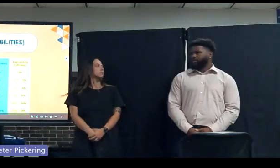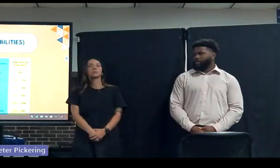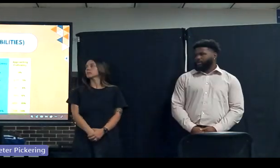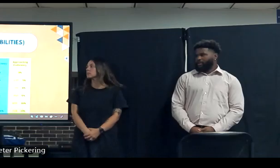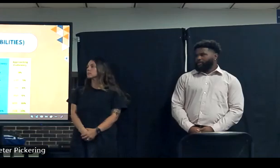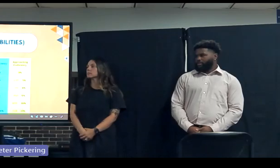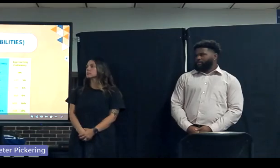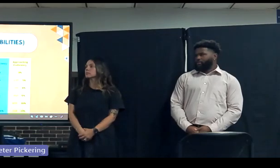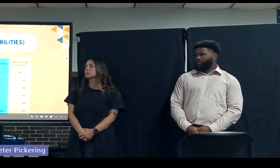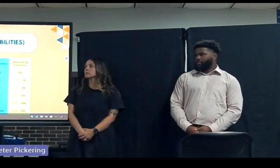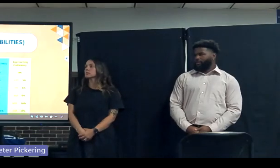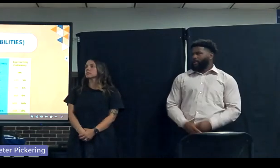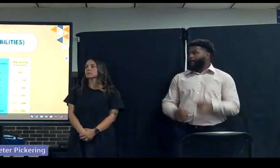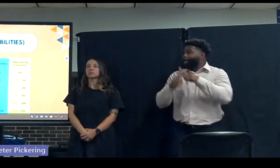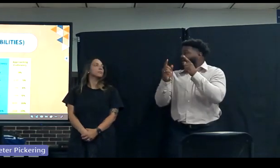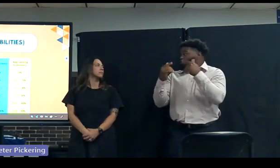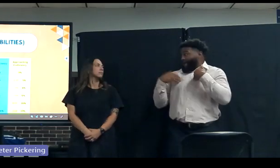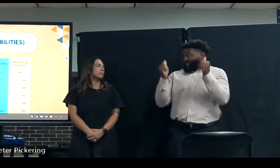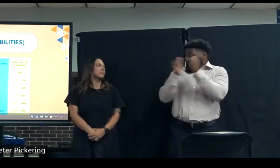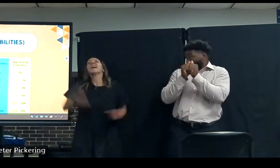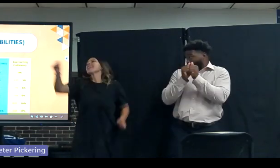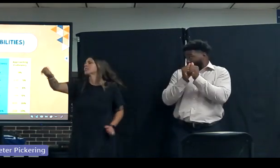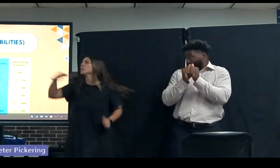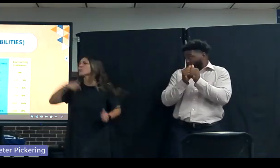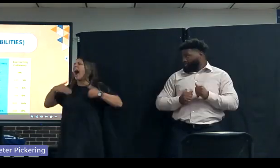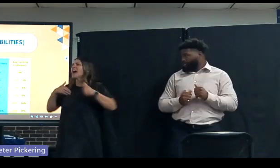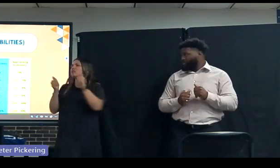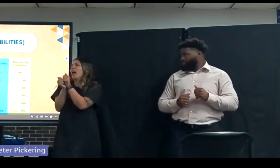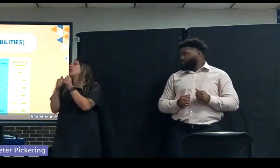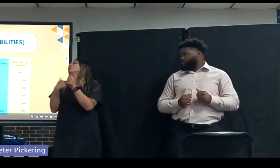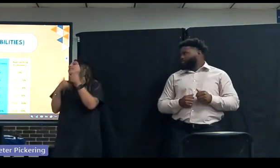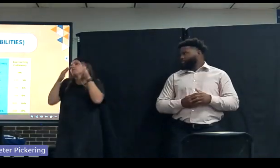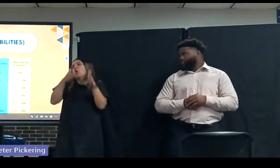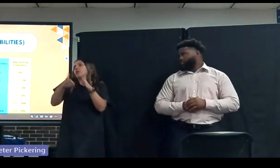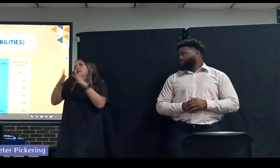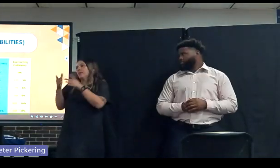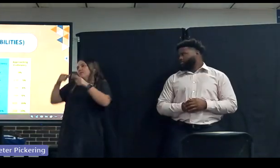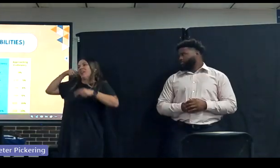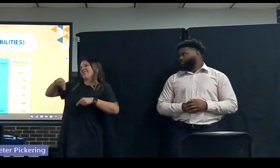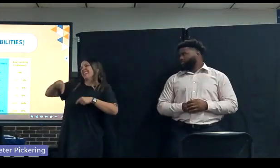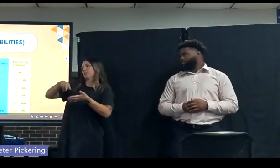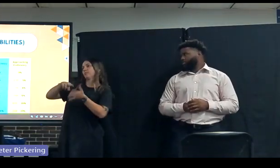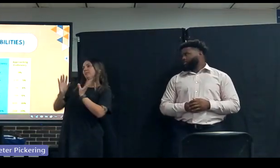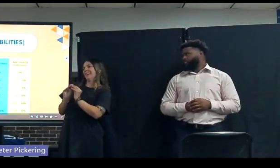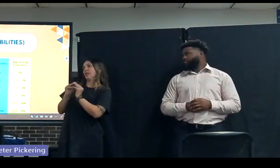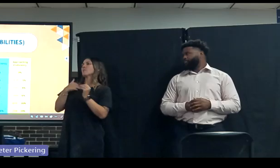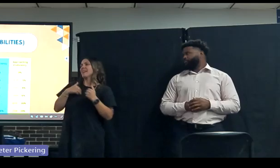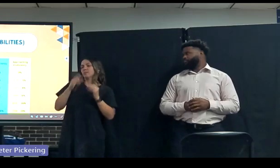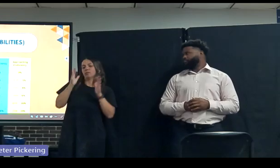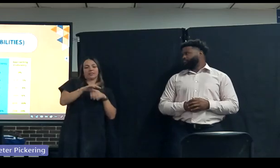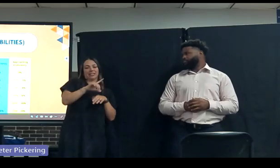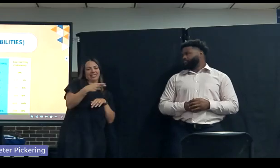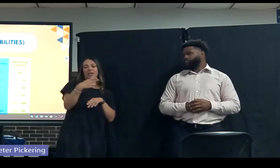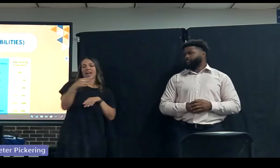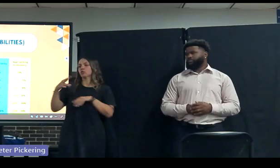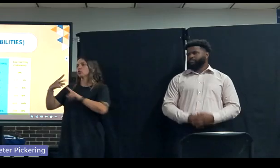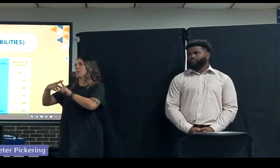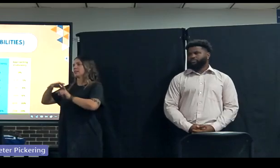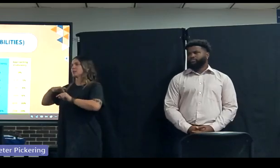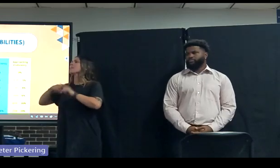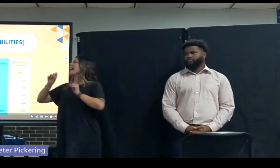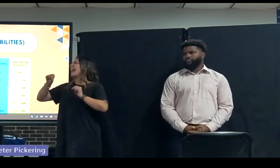slide. but together, both together. We have them together, but for this purpose of